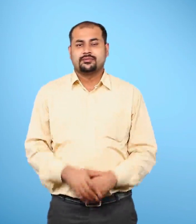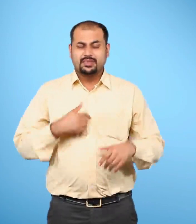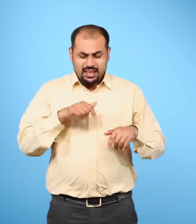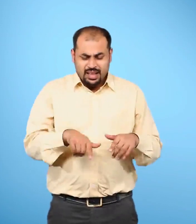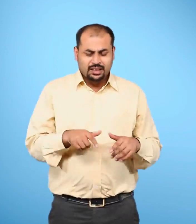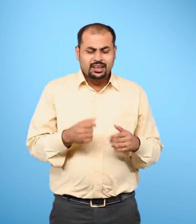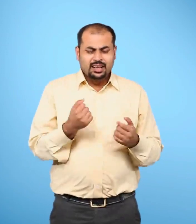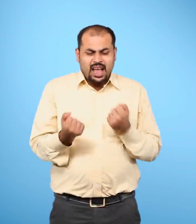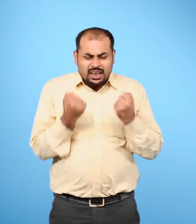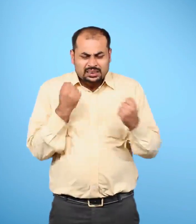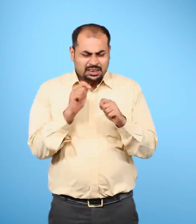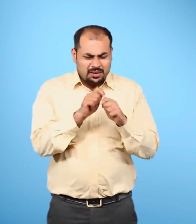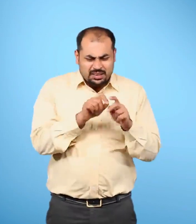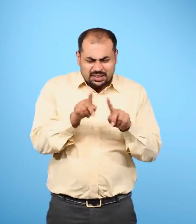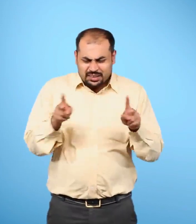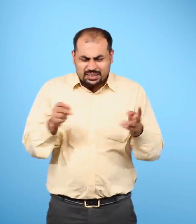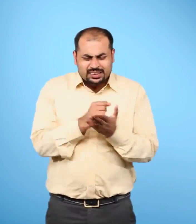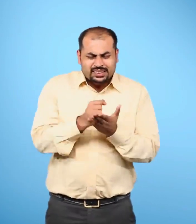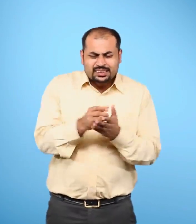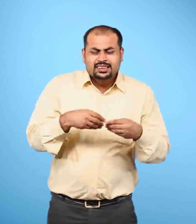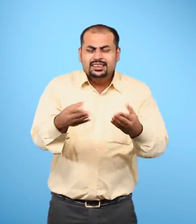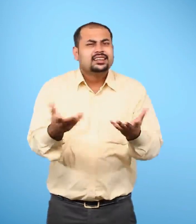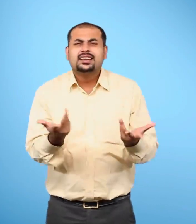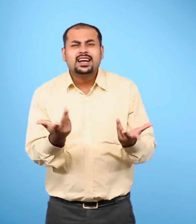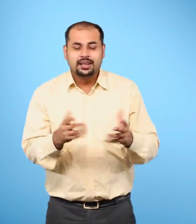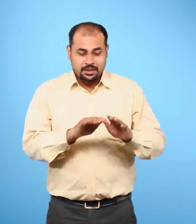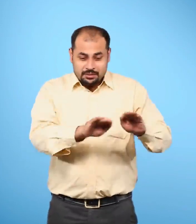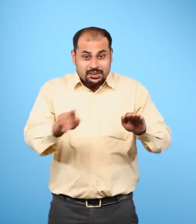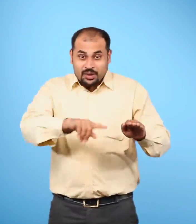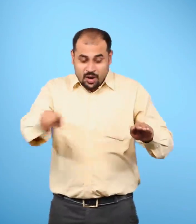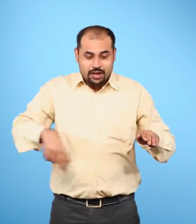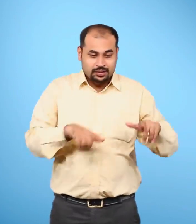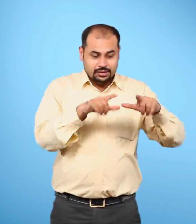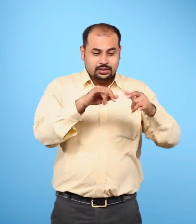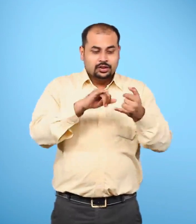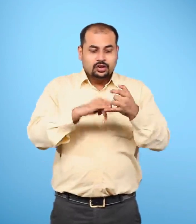In the exercise above, they may create new shapes out of a square